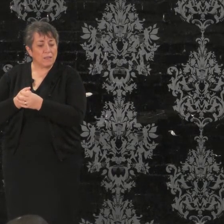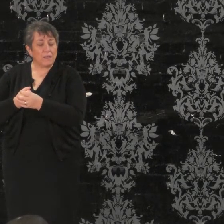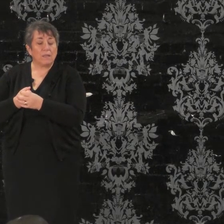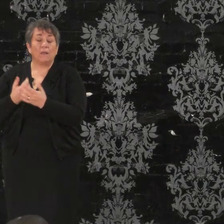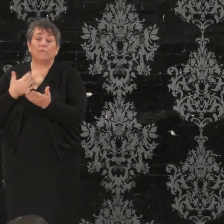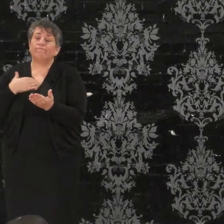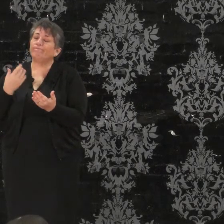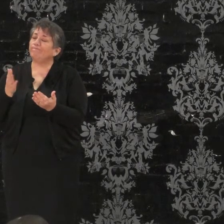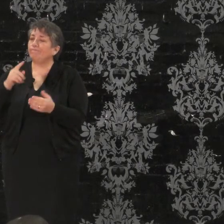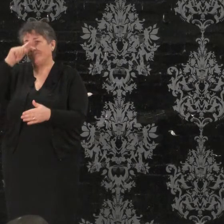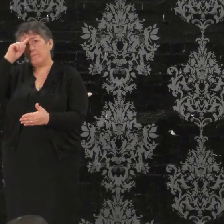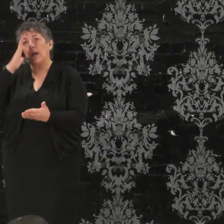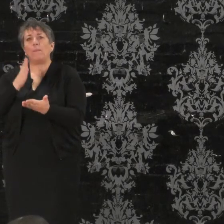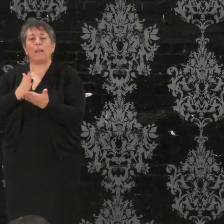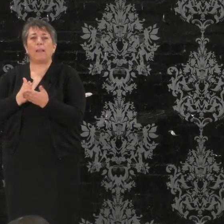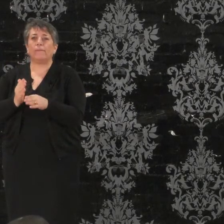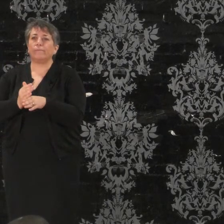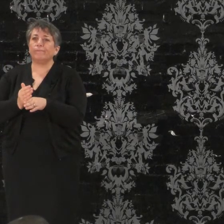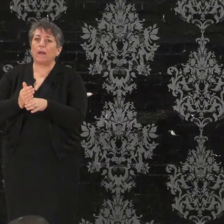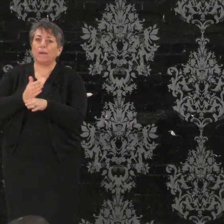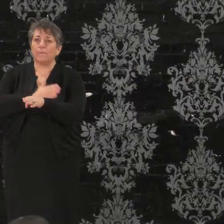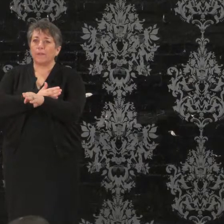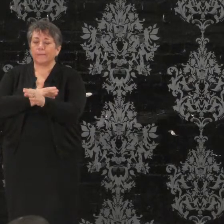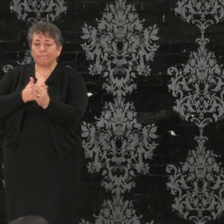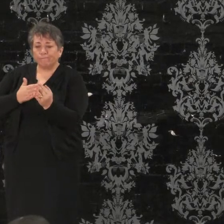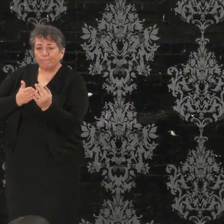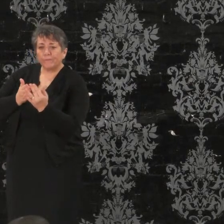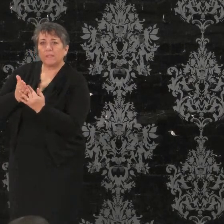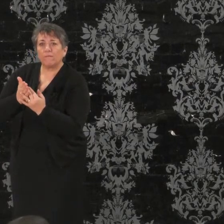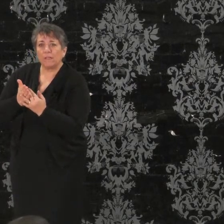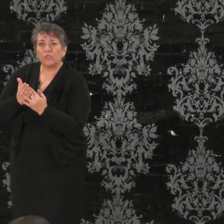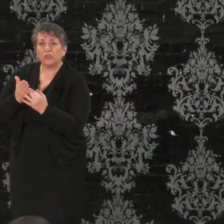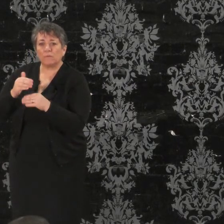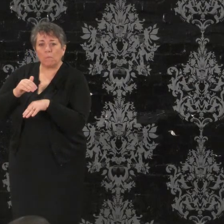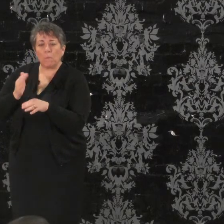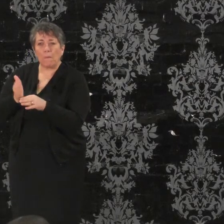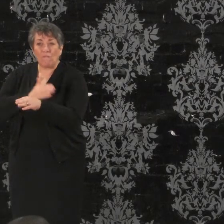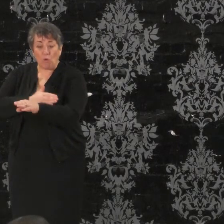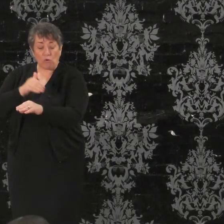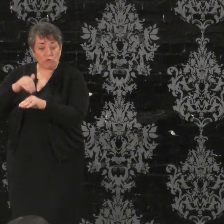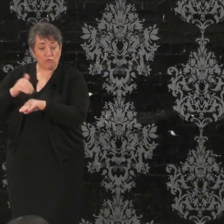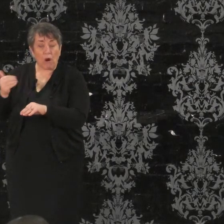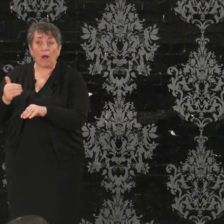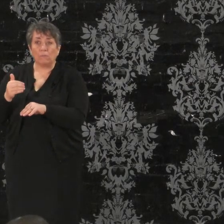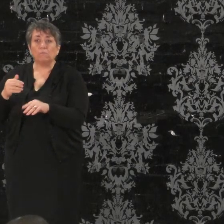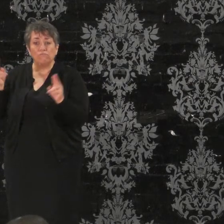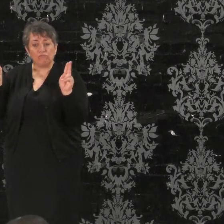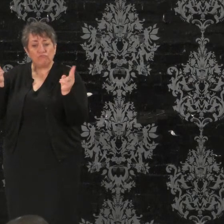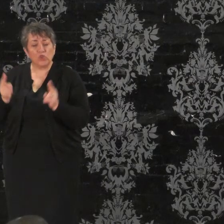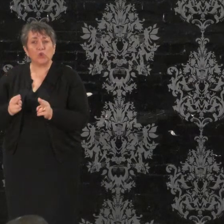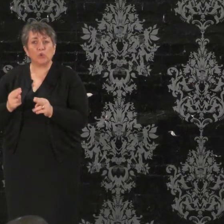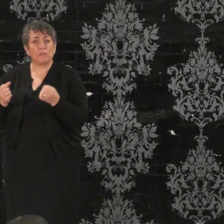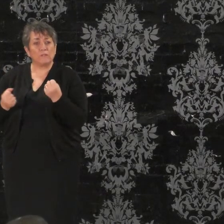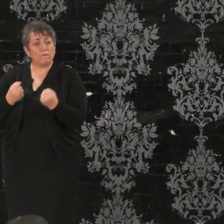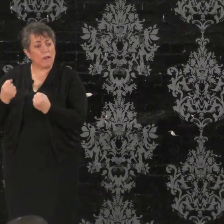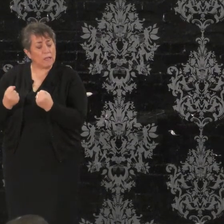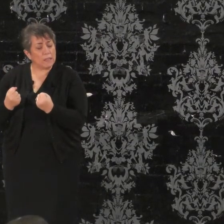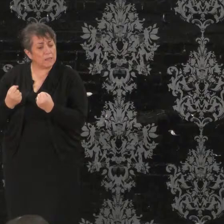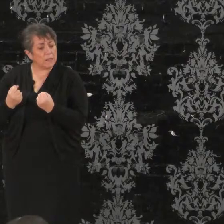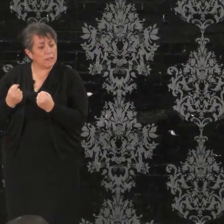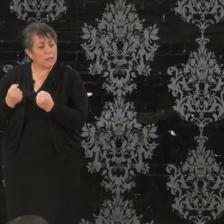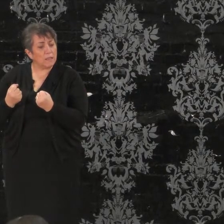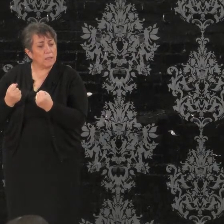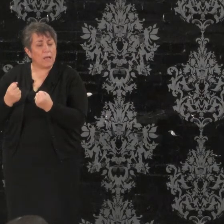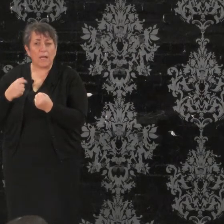intervention and promoting positive opportunities for young people are the solutions to reducing violence in our city. And I am determined to